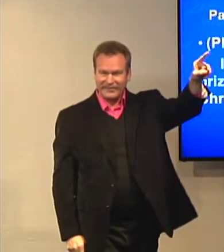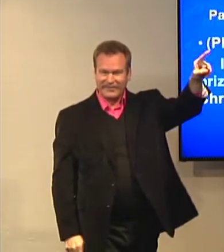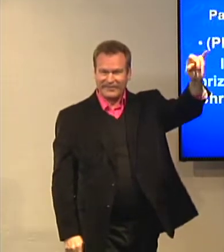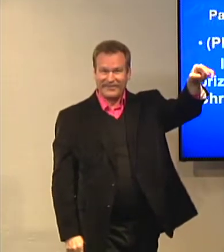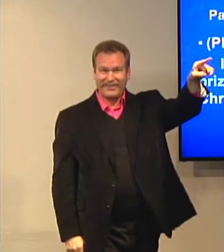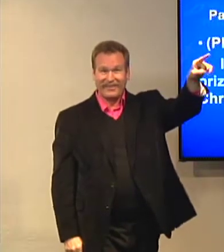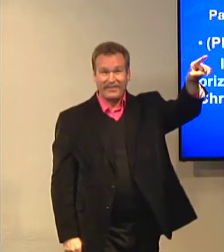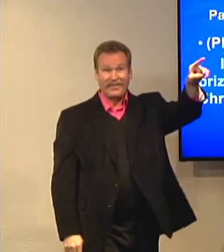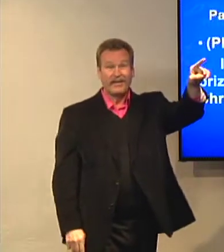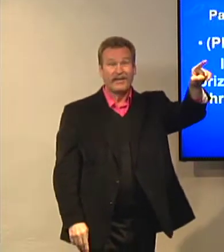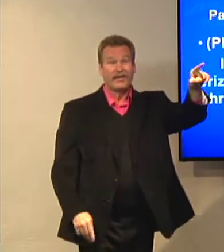Jesus is the prize.